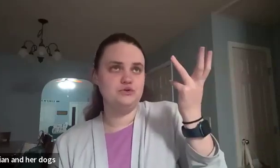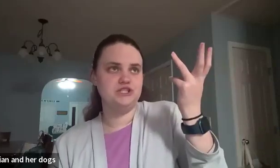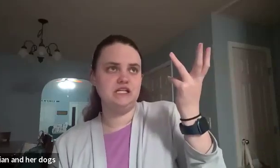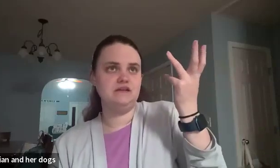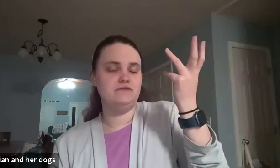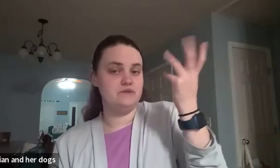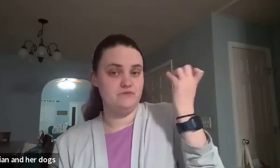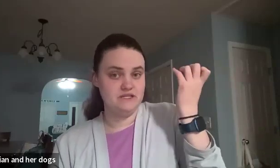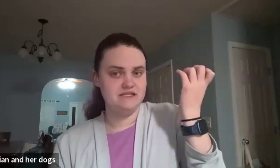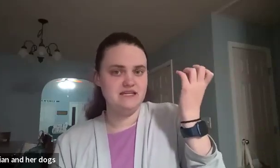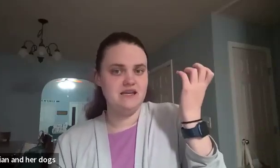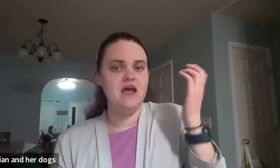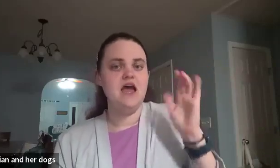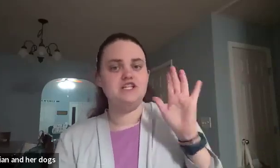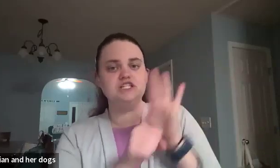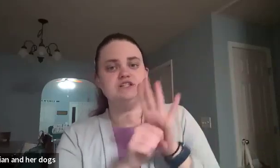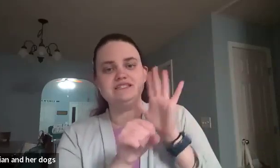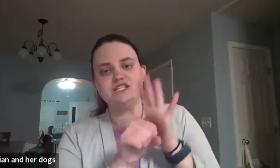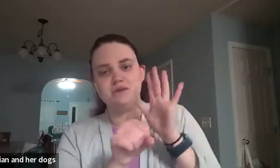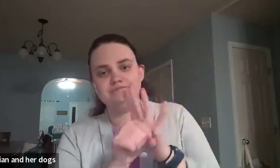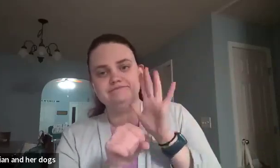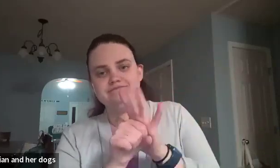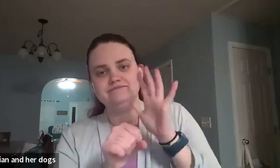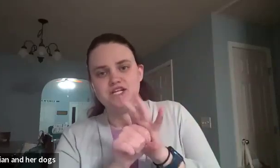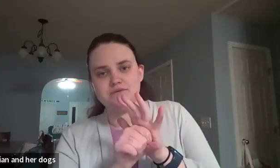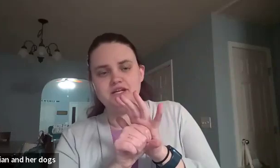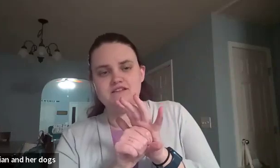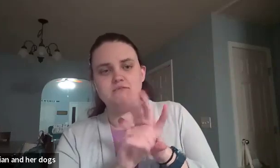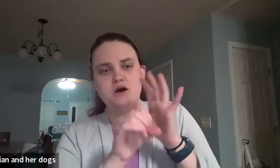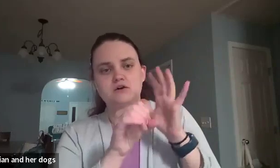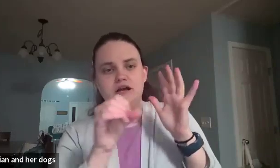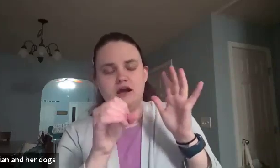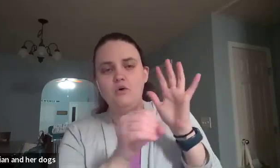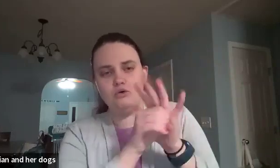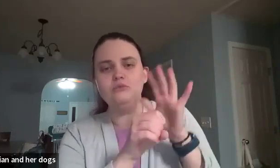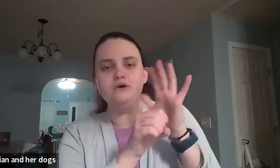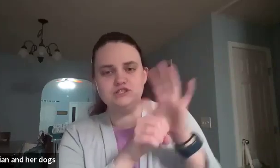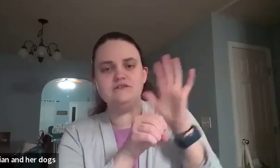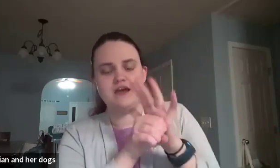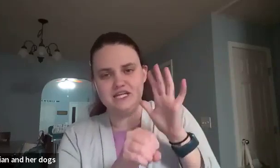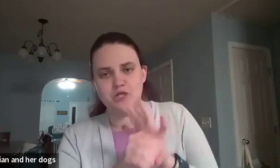who is from Tennessee, and she was ketchup because of the bottle and how the old motion of that ketchup.